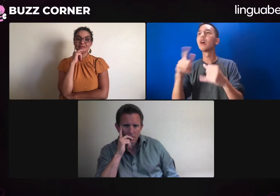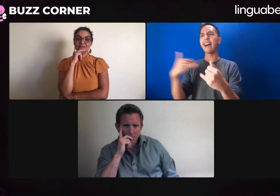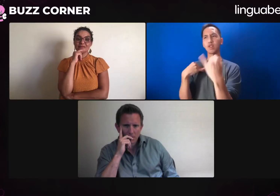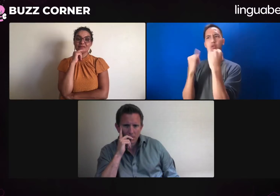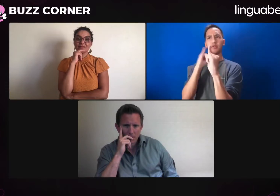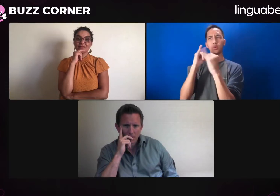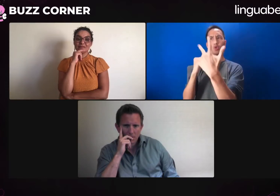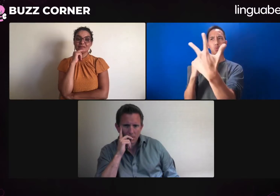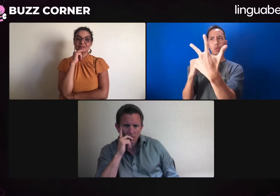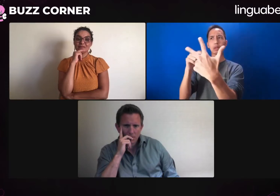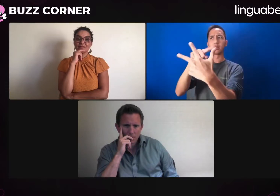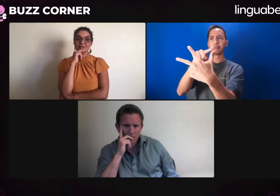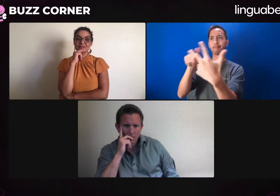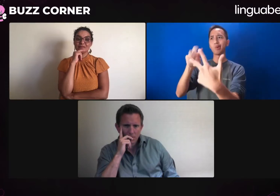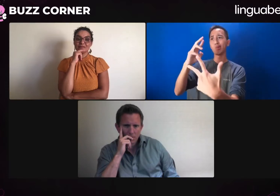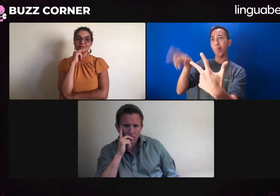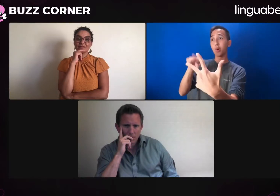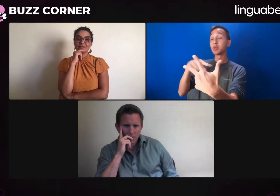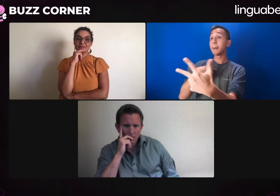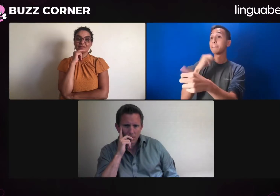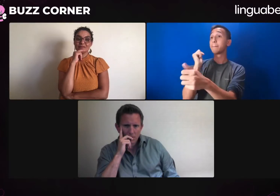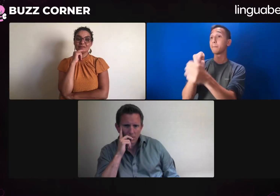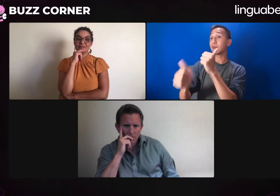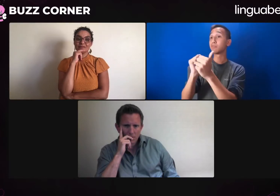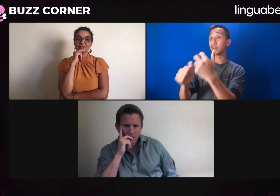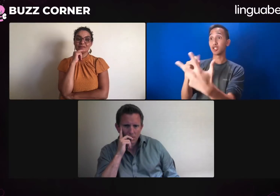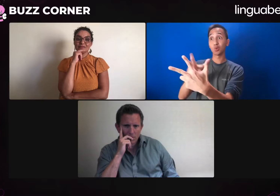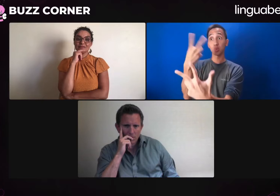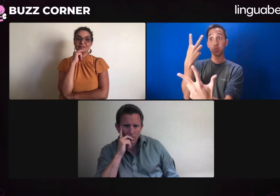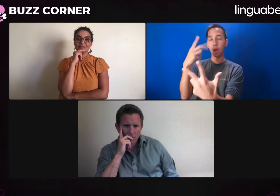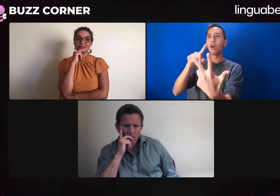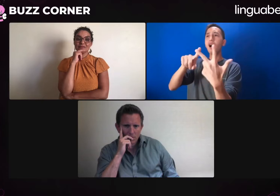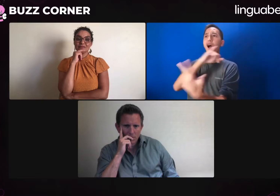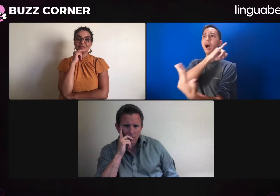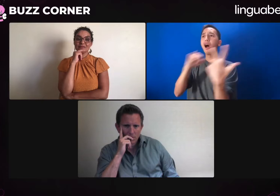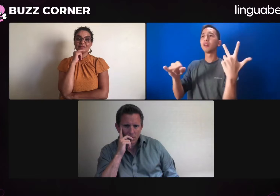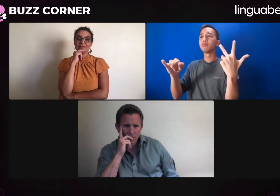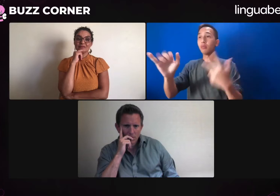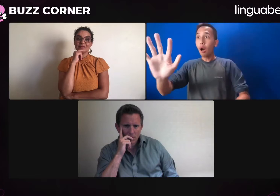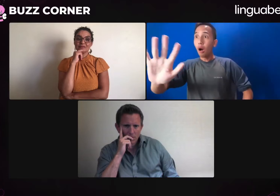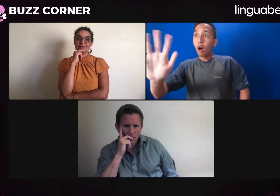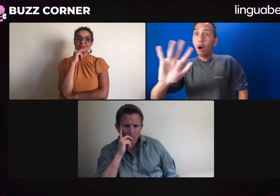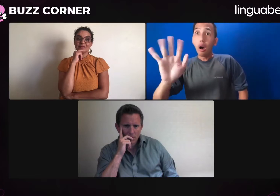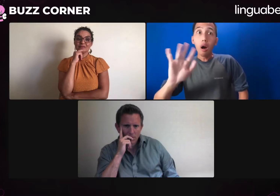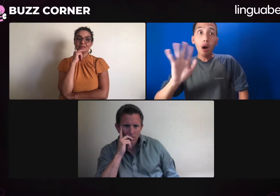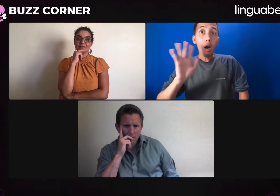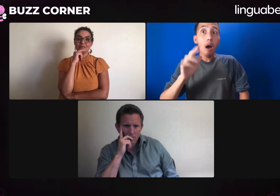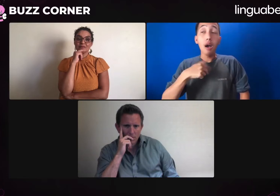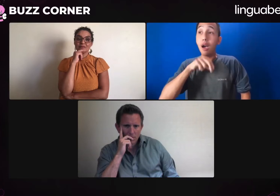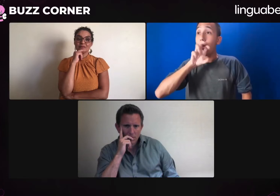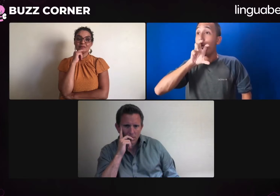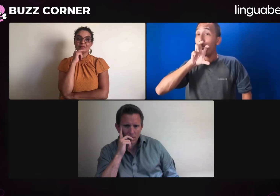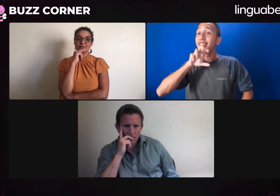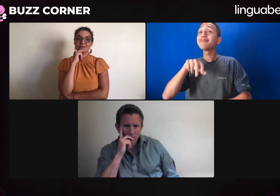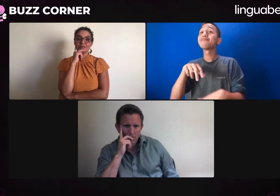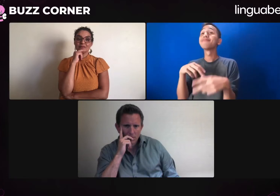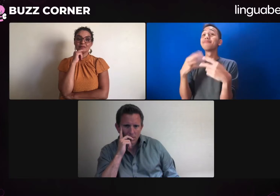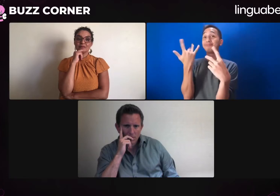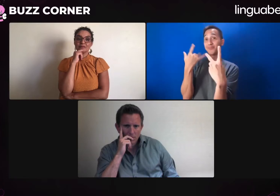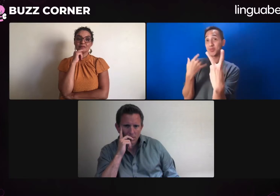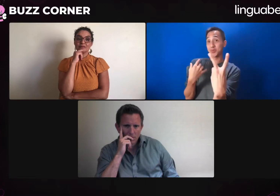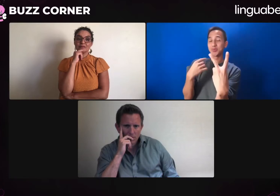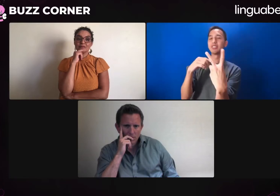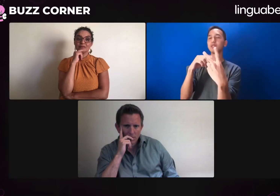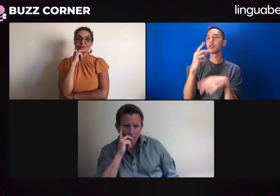was my assertiveness that got me the interview. And there were 3 that I had to take. I passed 2 out of the 3. And let me tell